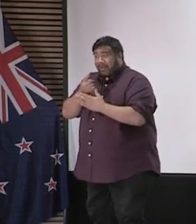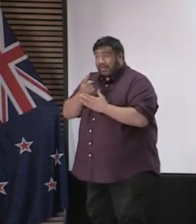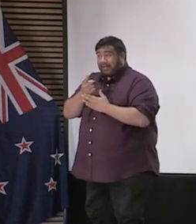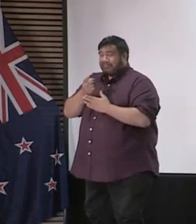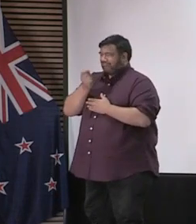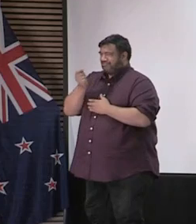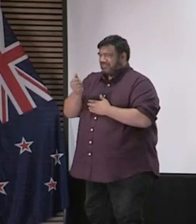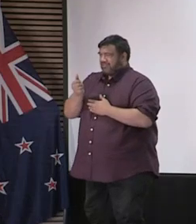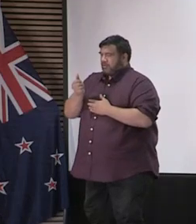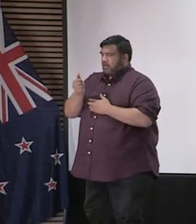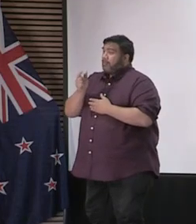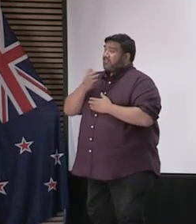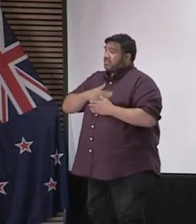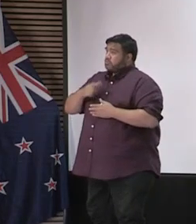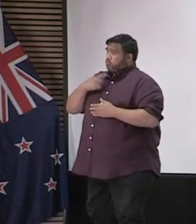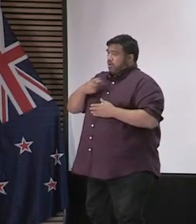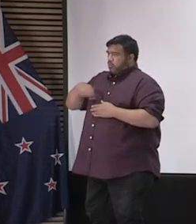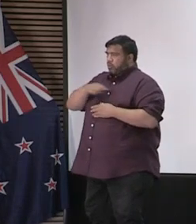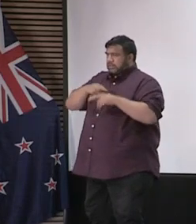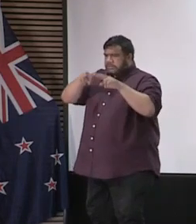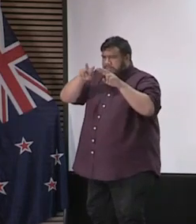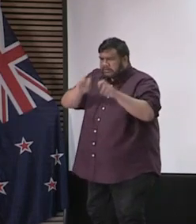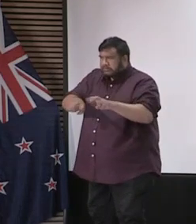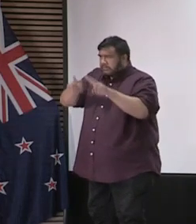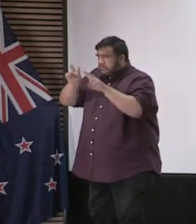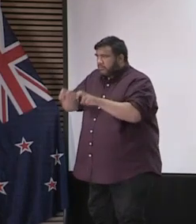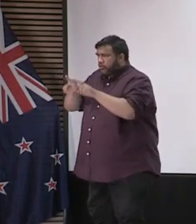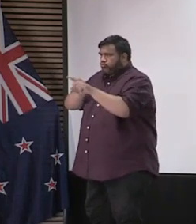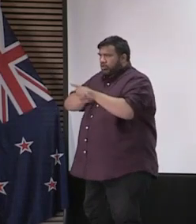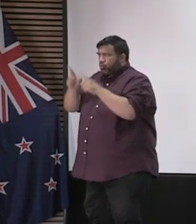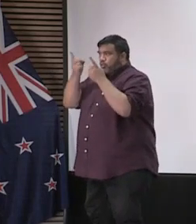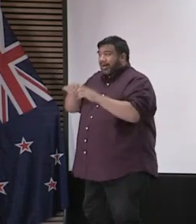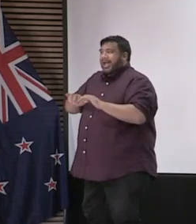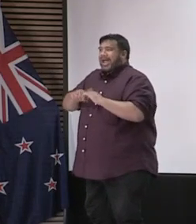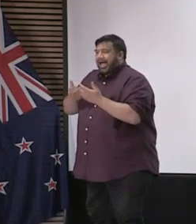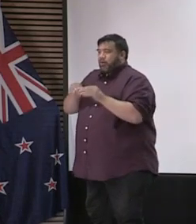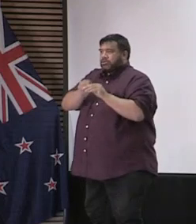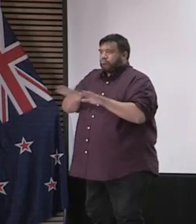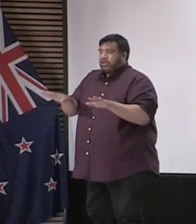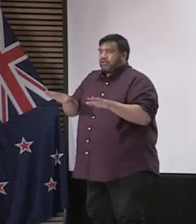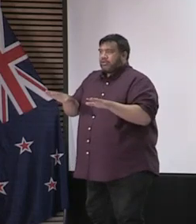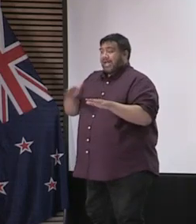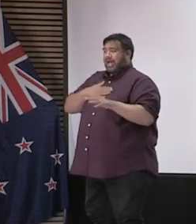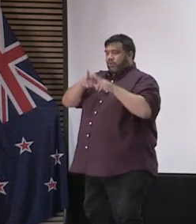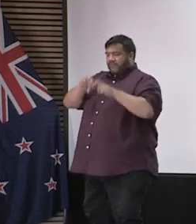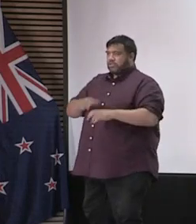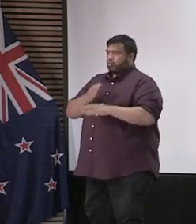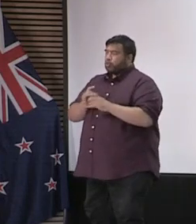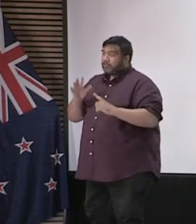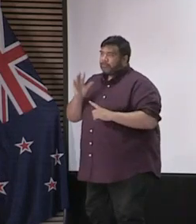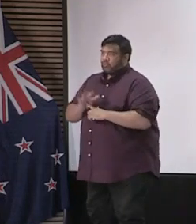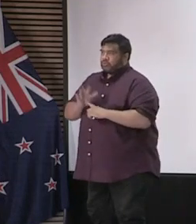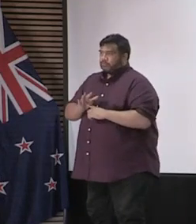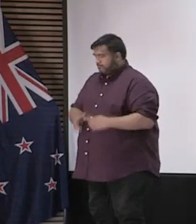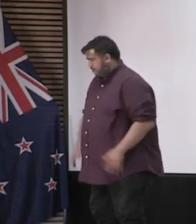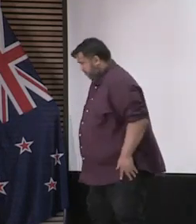looking for though. That is when it can tell us that there might be something else going on, and so that's why it's so critical we do that investigatory work. That's right,